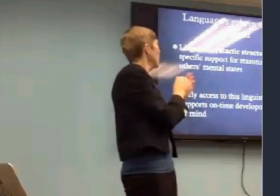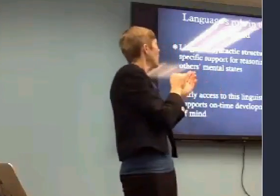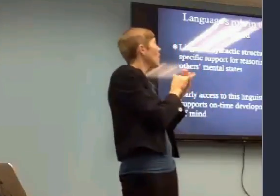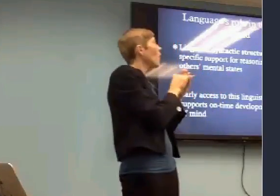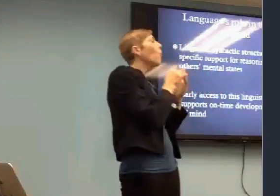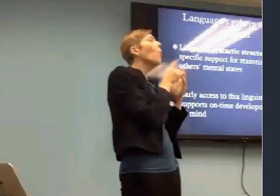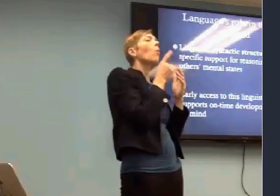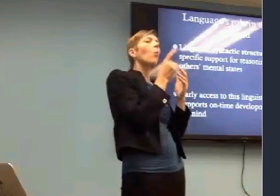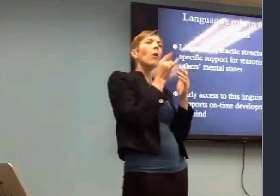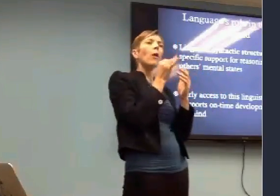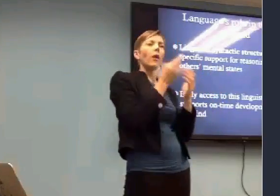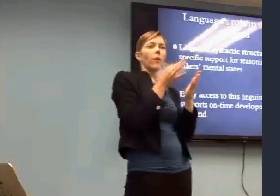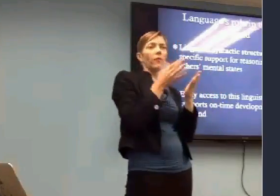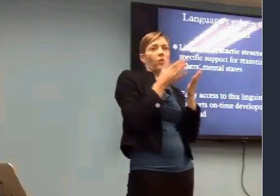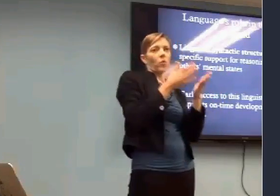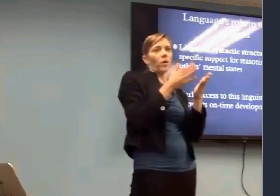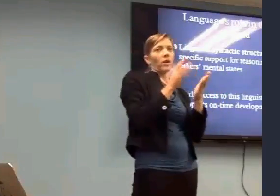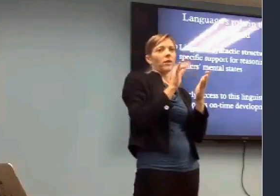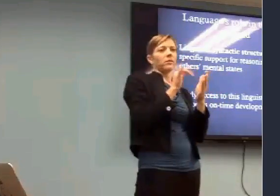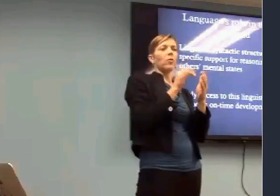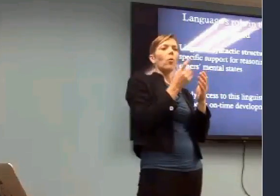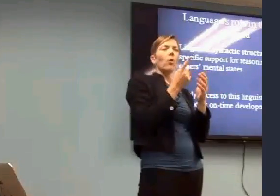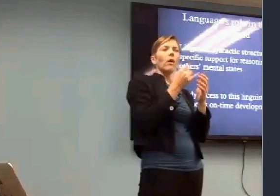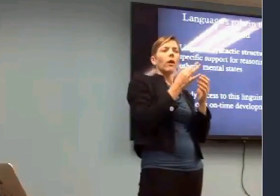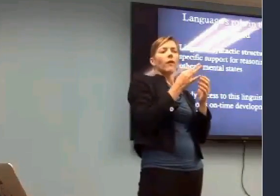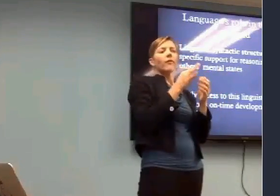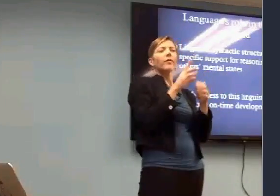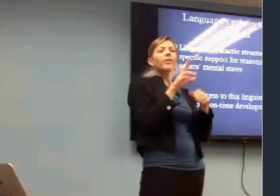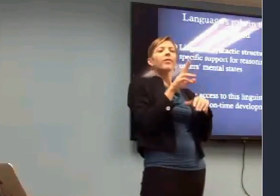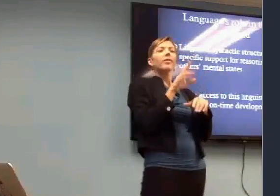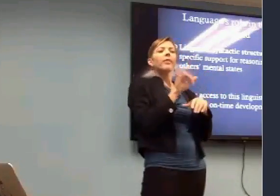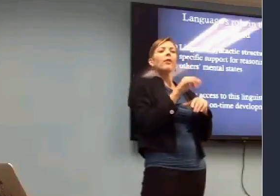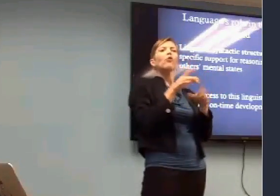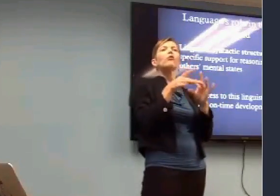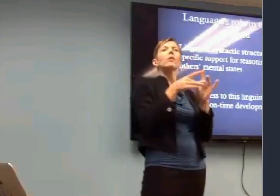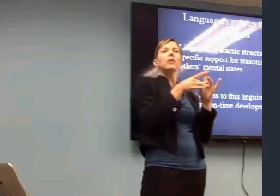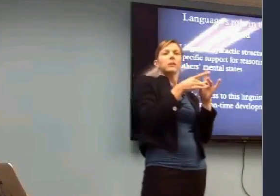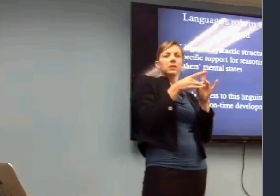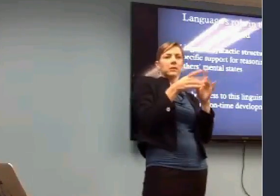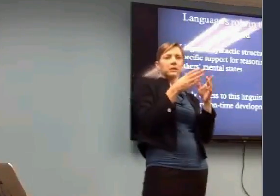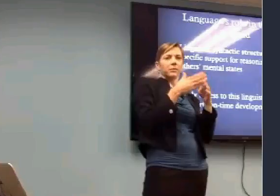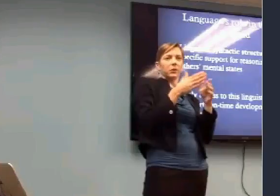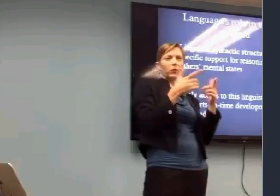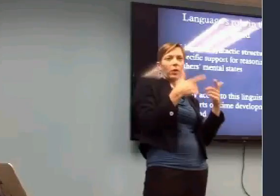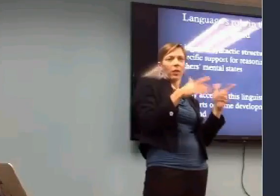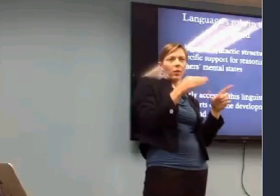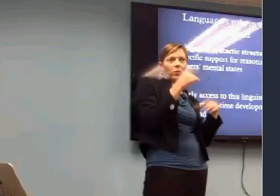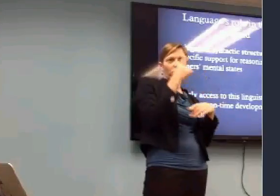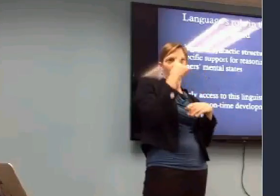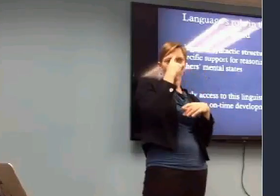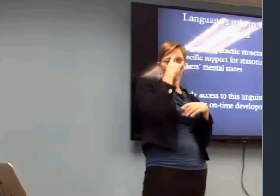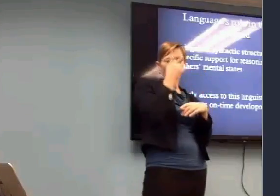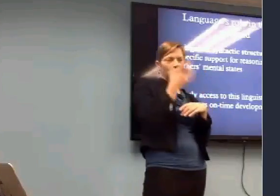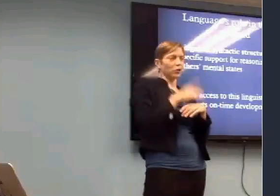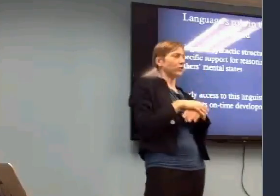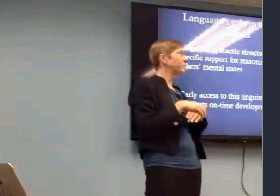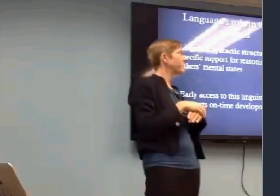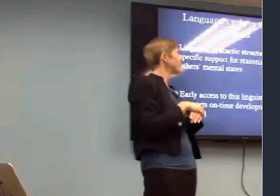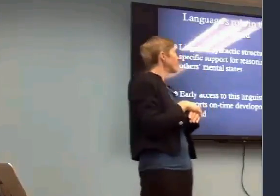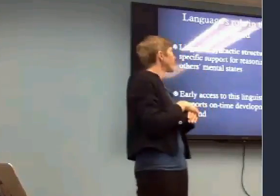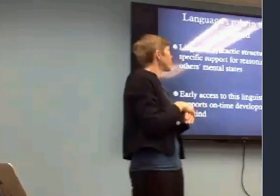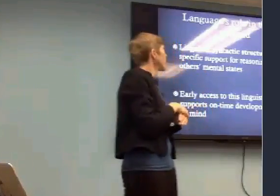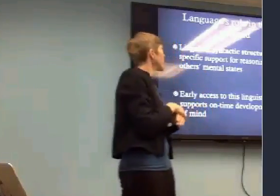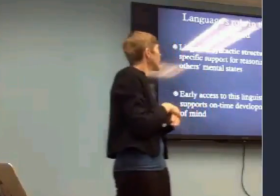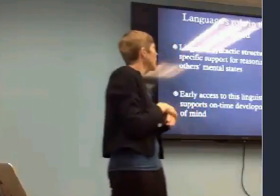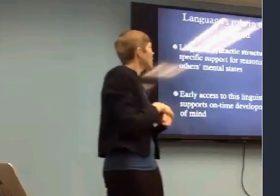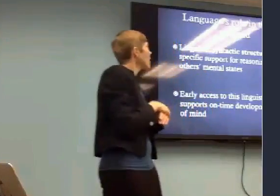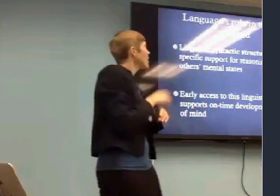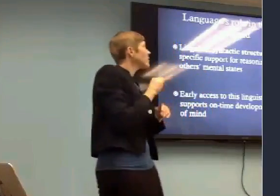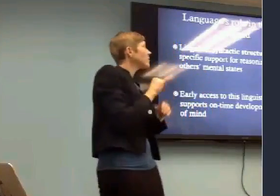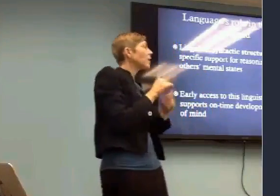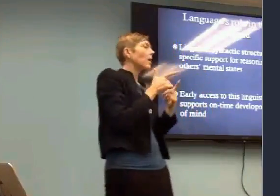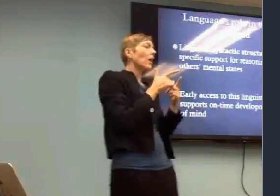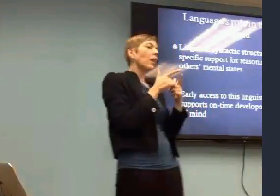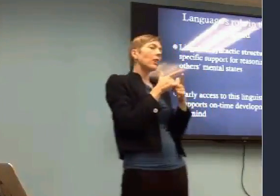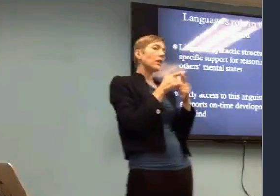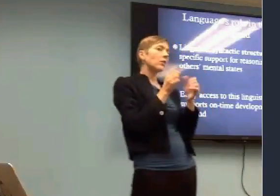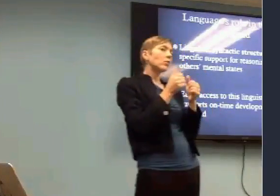suggests is that one of the ways, or the nature between that relationship with cognition and